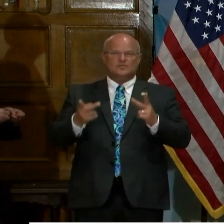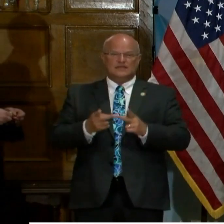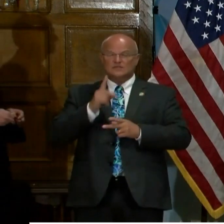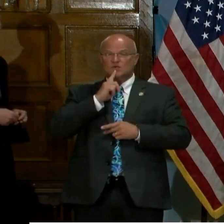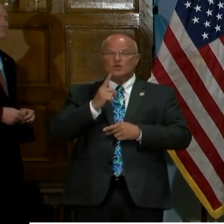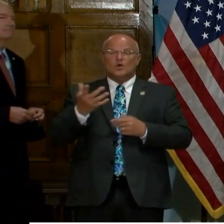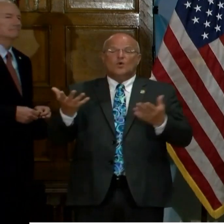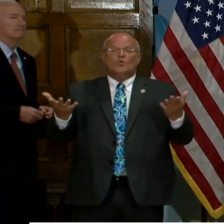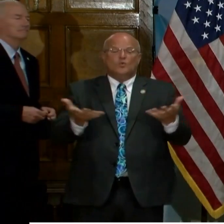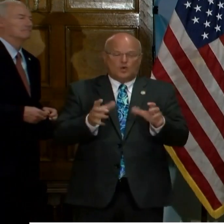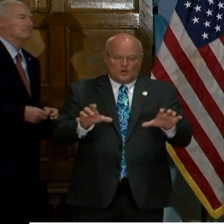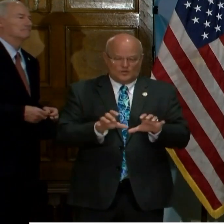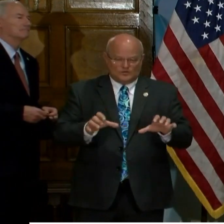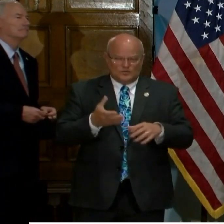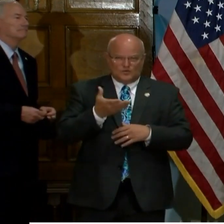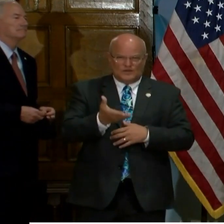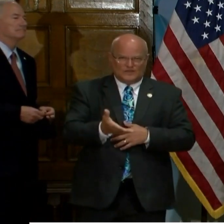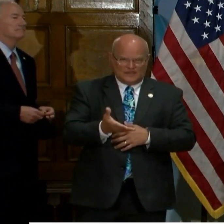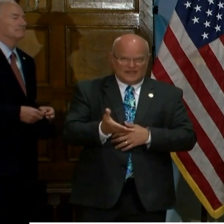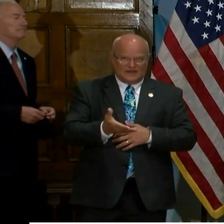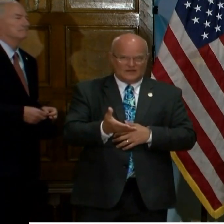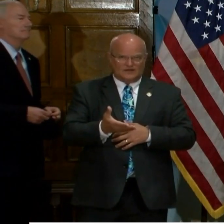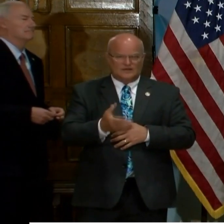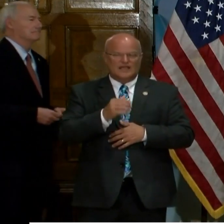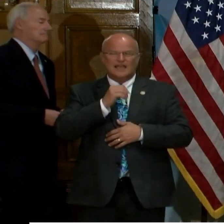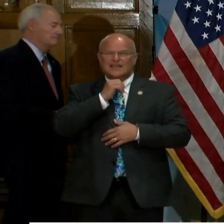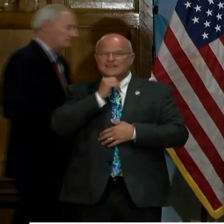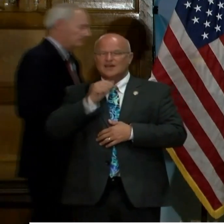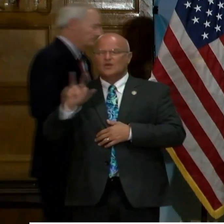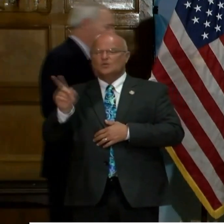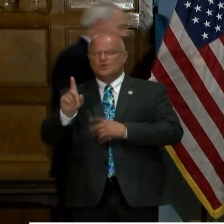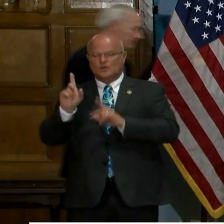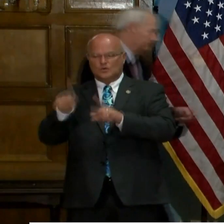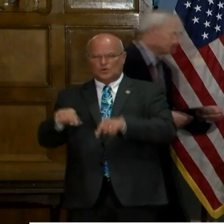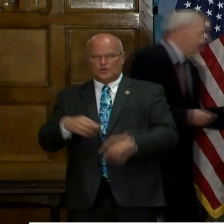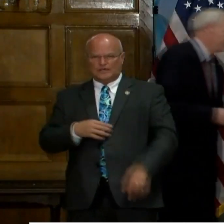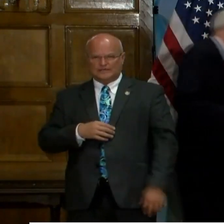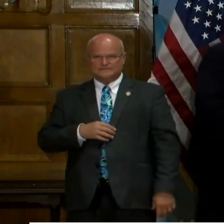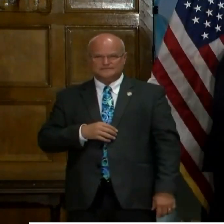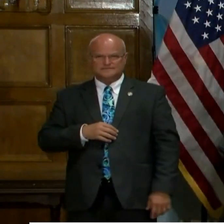really what we're doing when we're there and not so much where we're going.